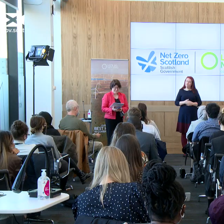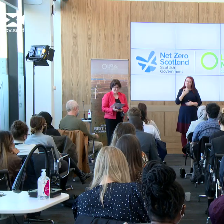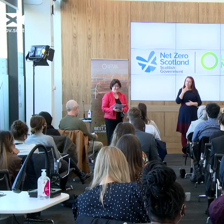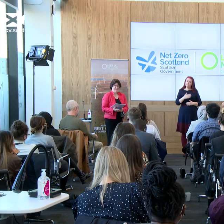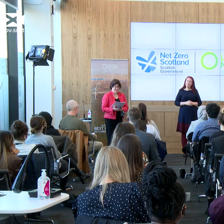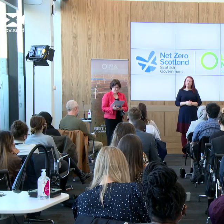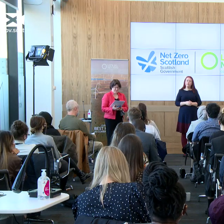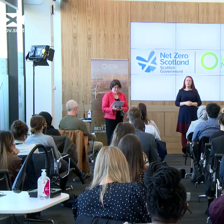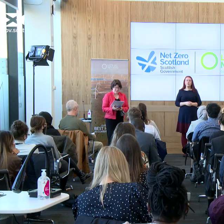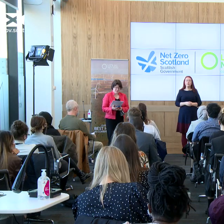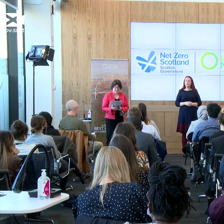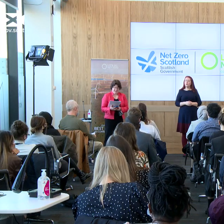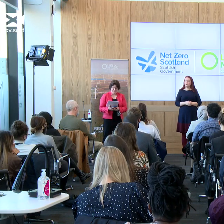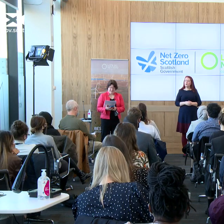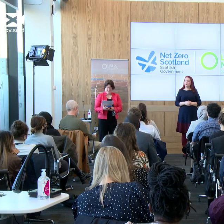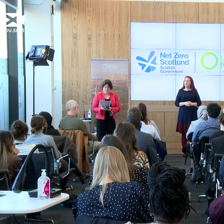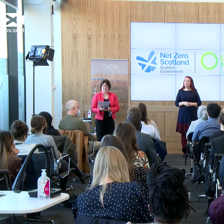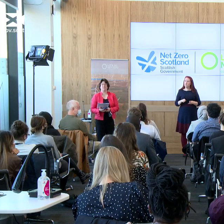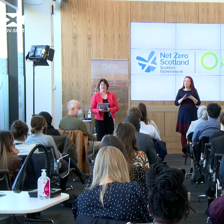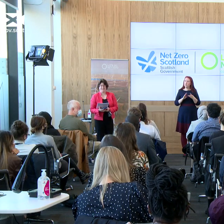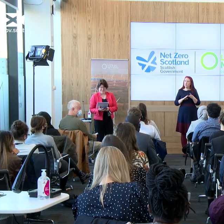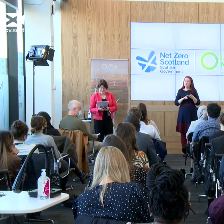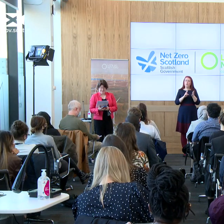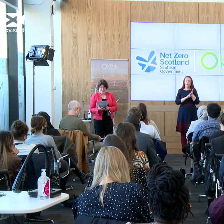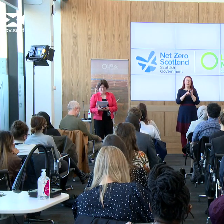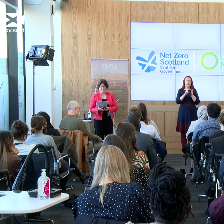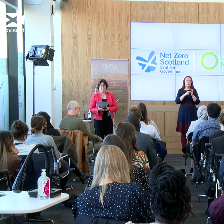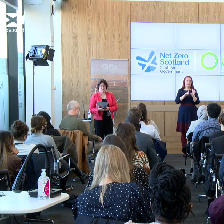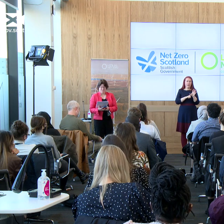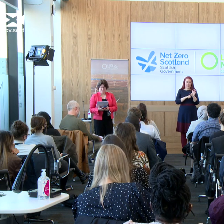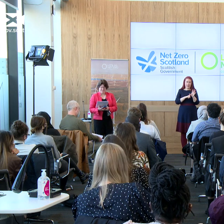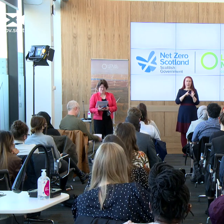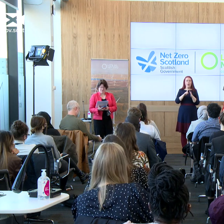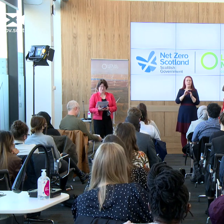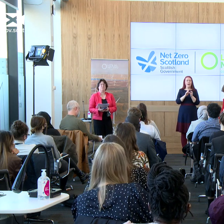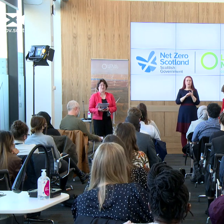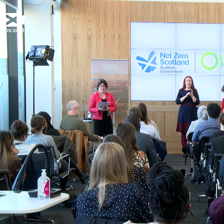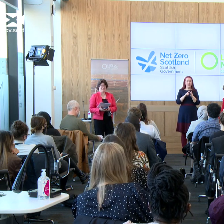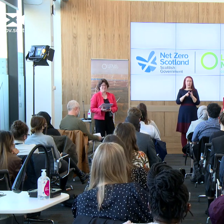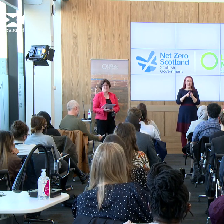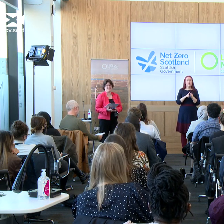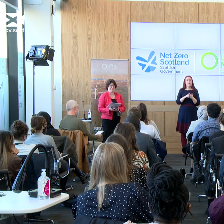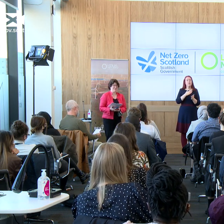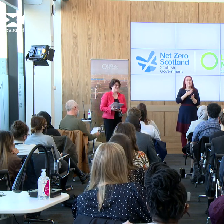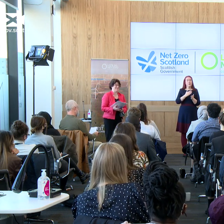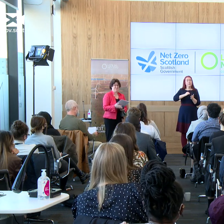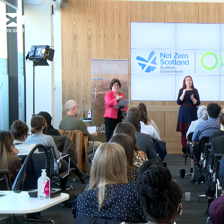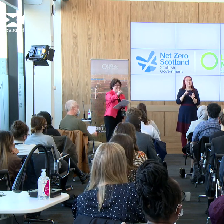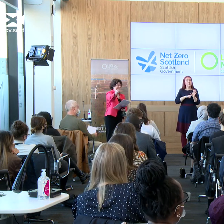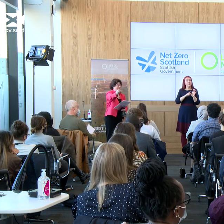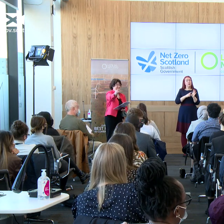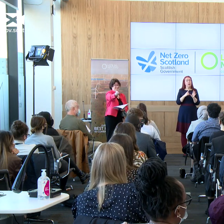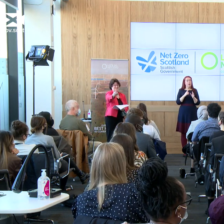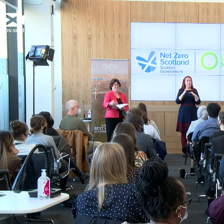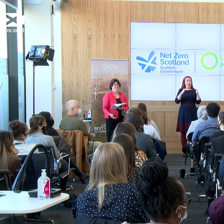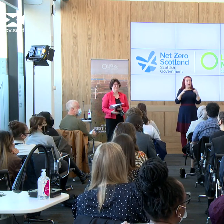you. I now invite Victory Ekpekurede, of a member of the Scottish Youth Parliament, to ask her question. Victory is